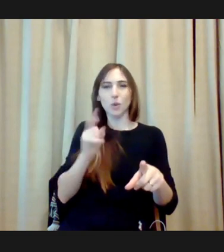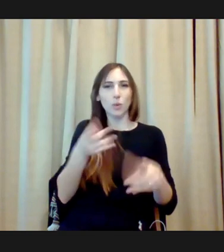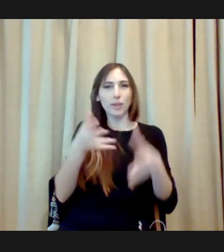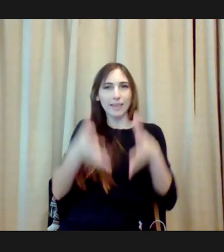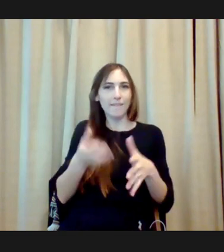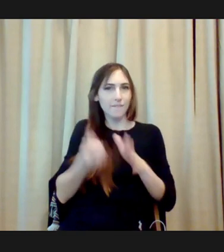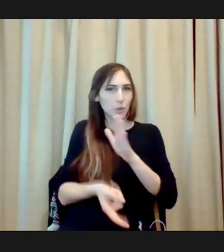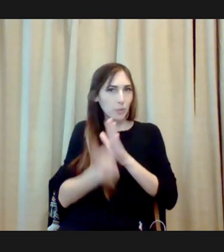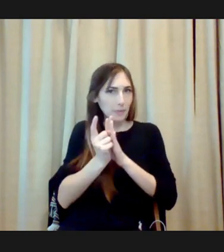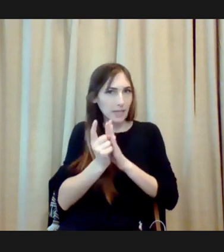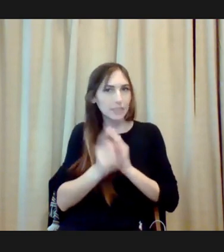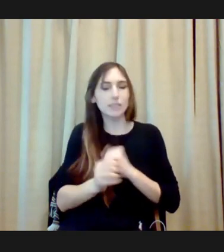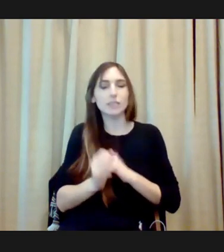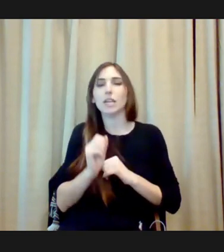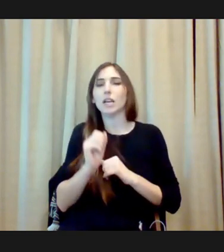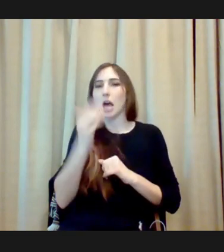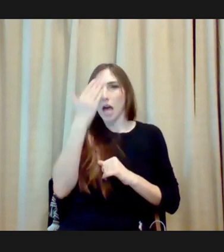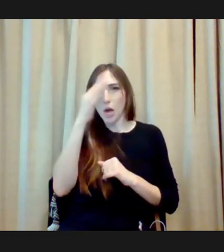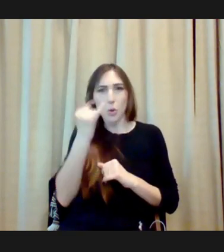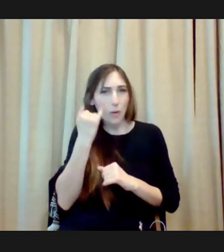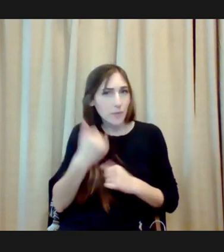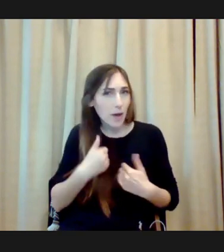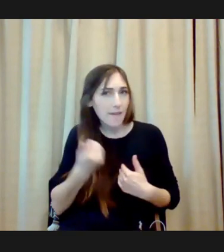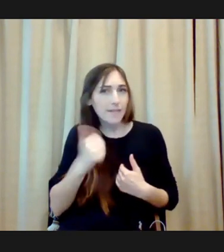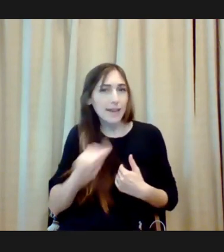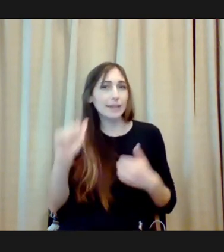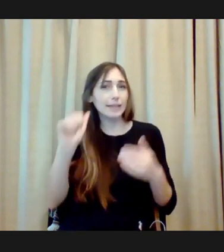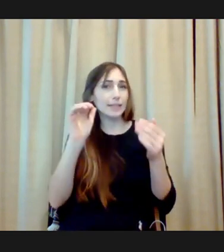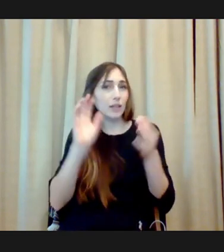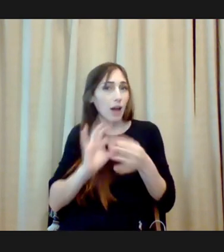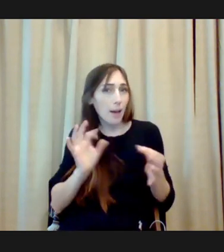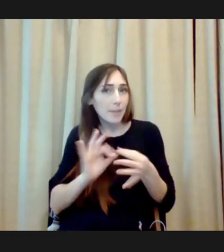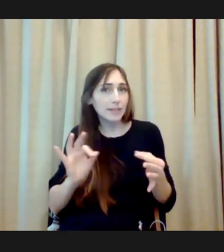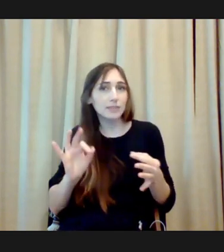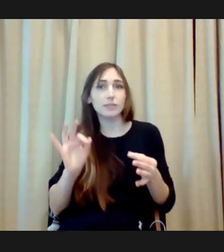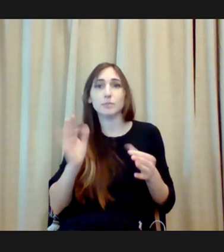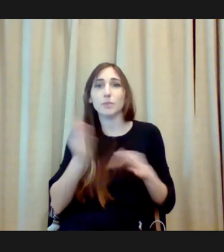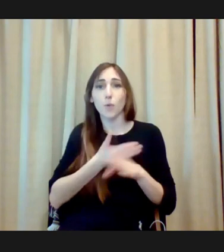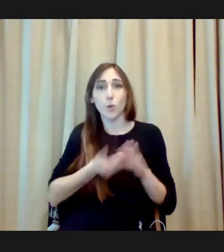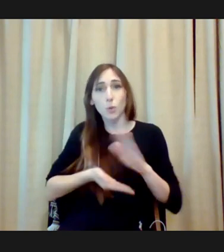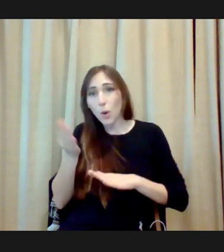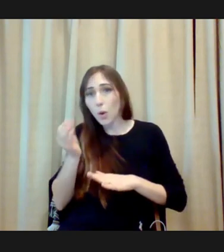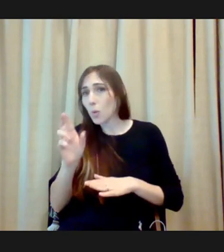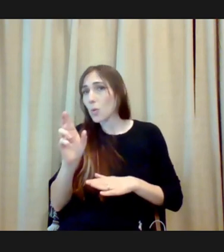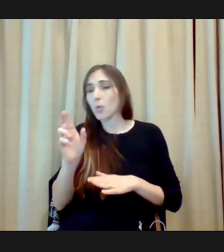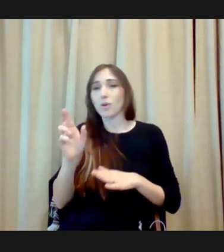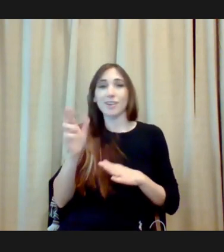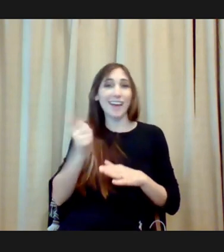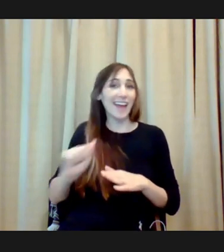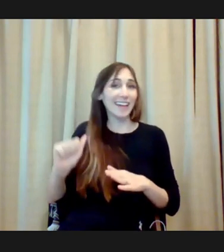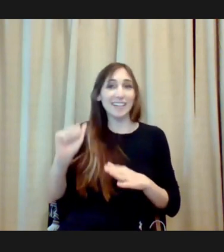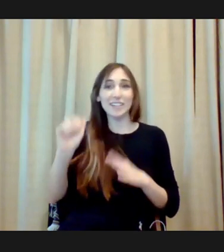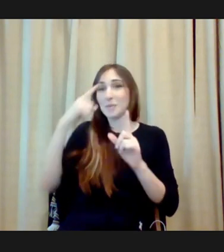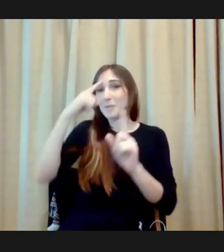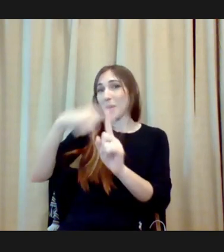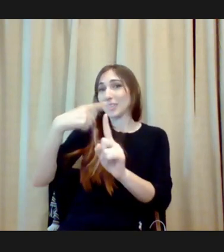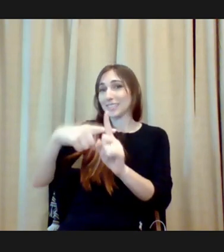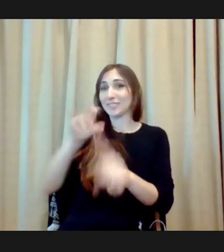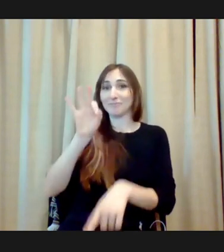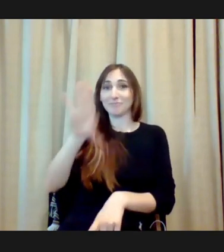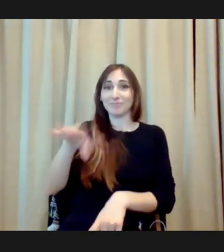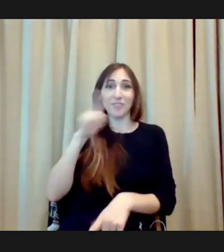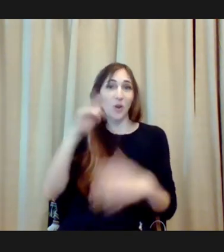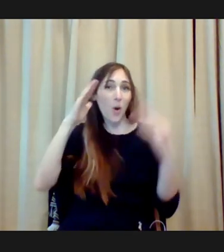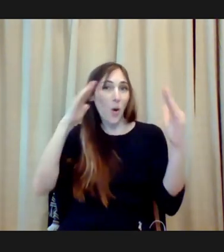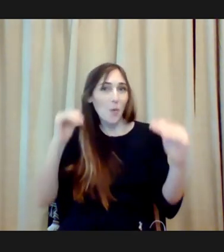I didn't know if you had any parting comments or comments of hope or anything you'd like to